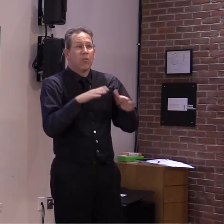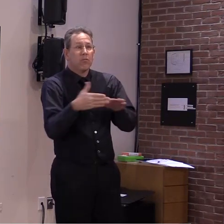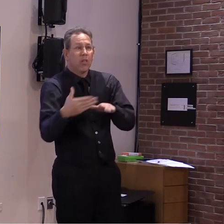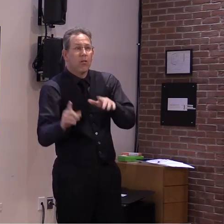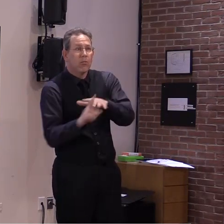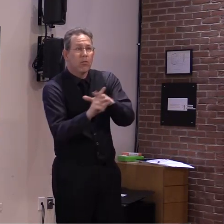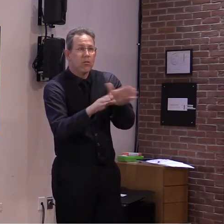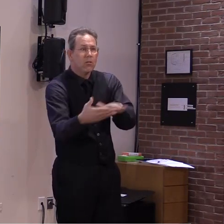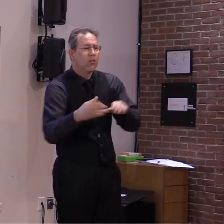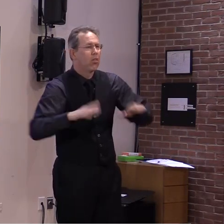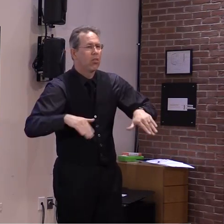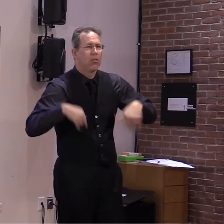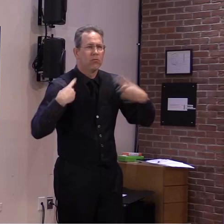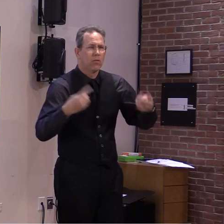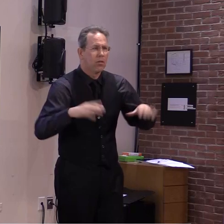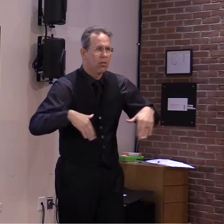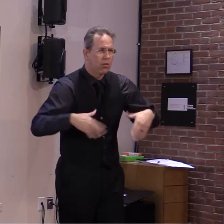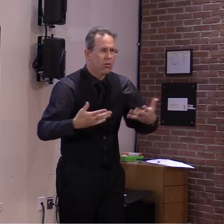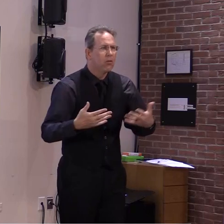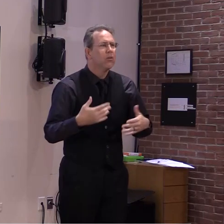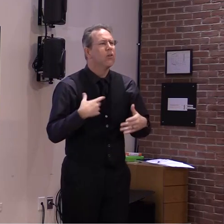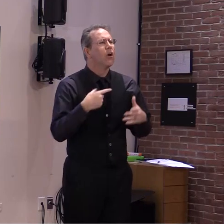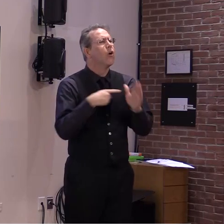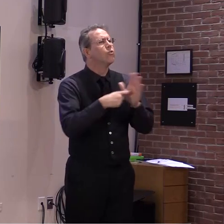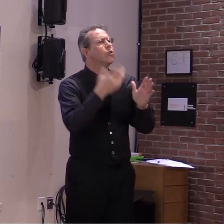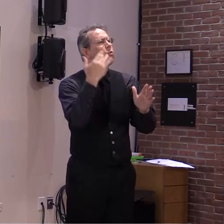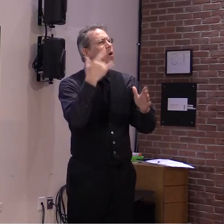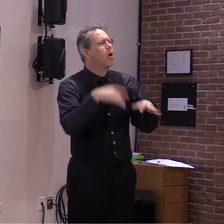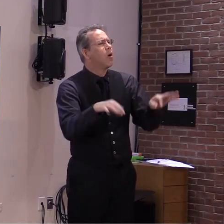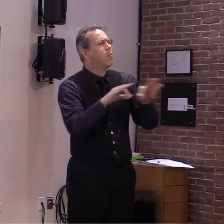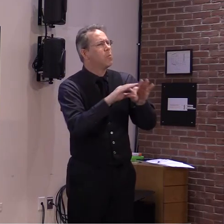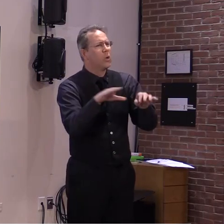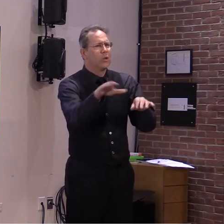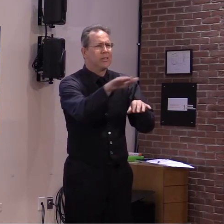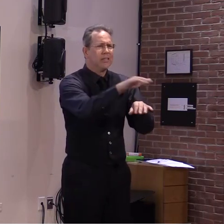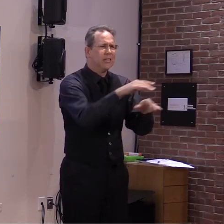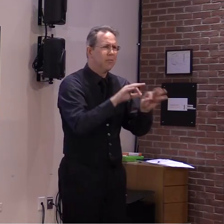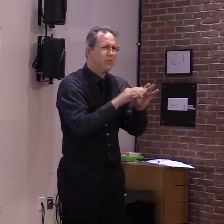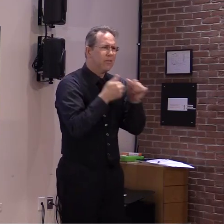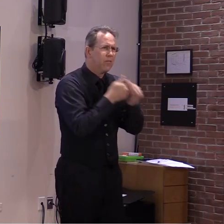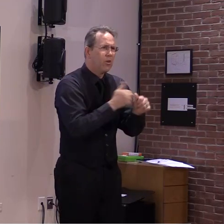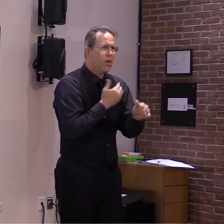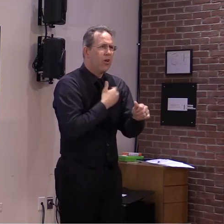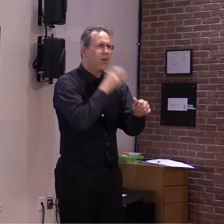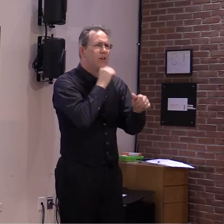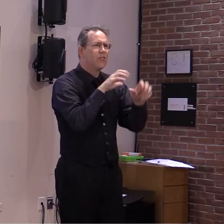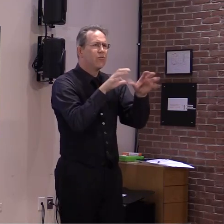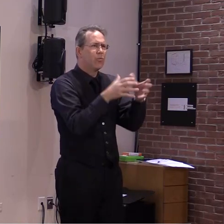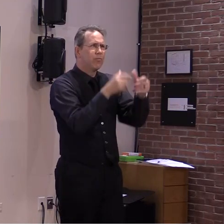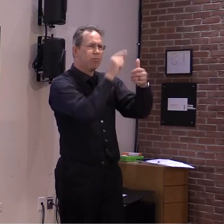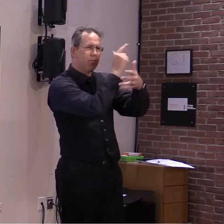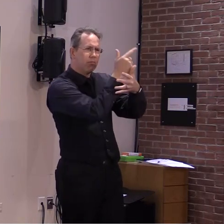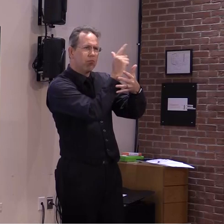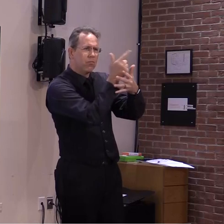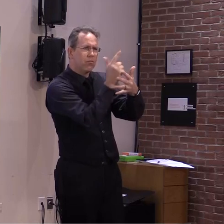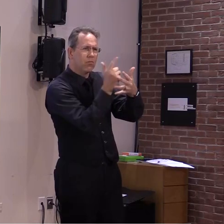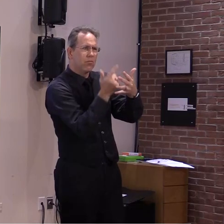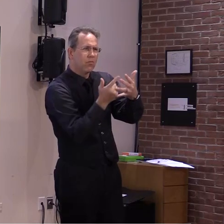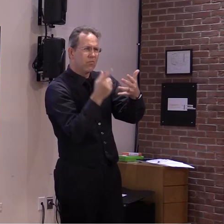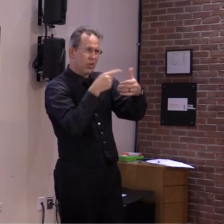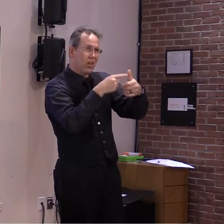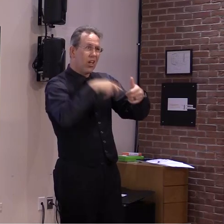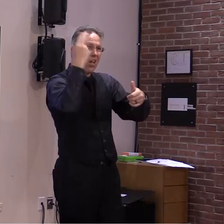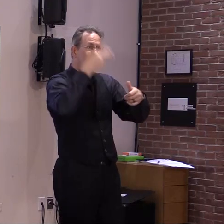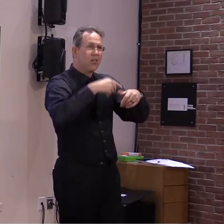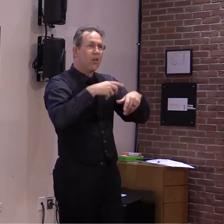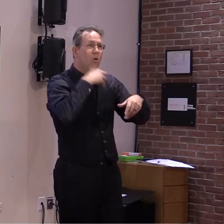this graph helps show why it's important to stick to our vaccination program and why we did it in the first place, is to not only protect those that were